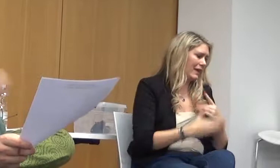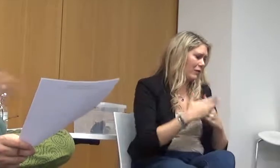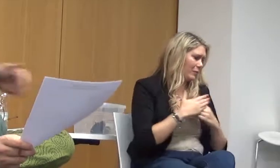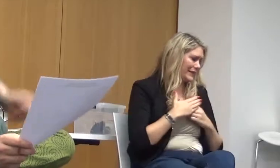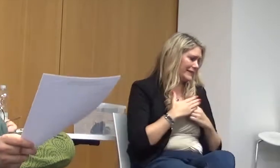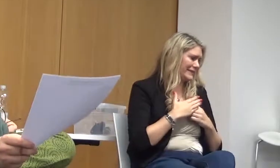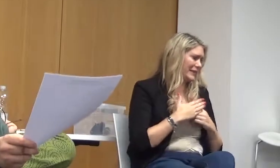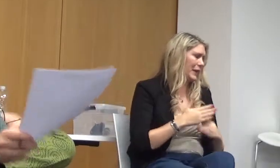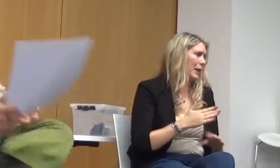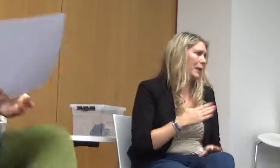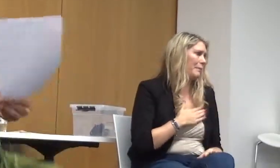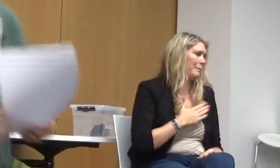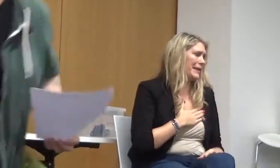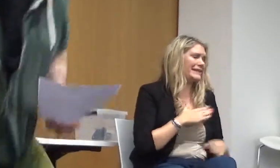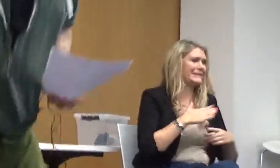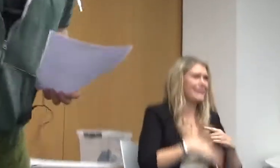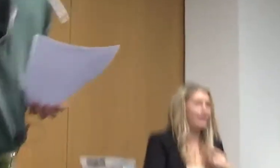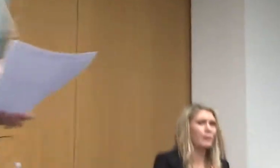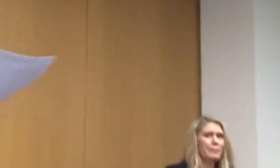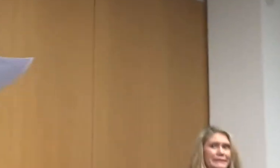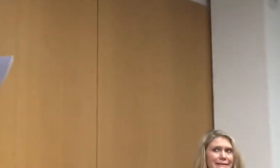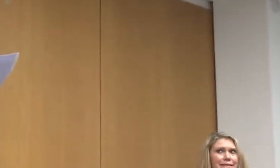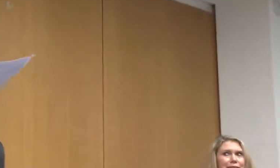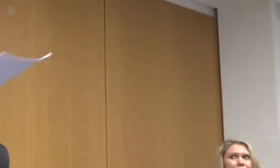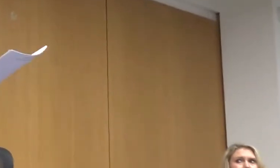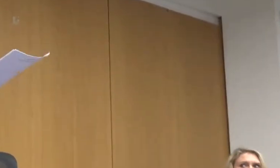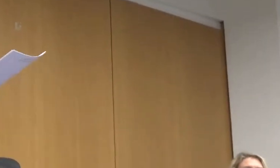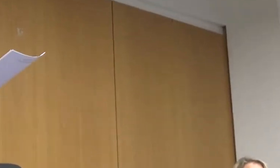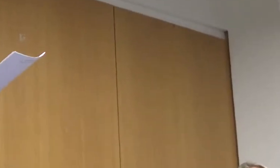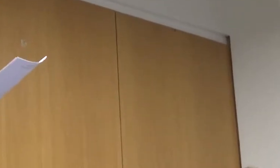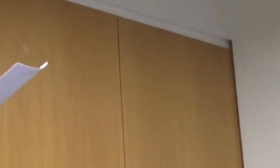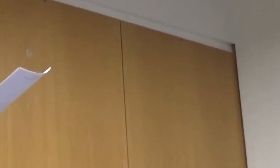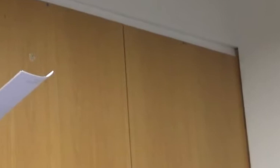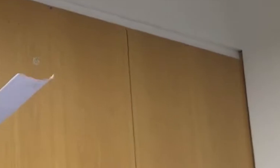beat, never beaten. Inside this space,